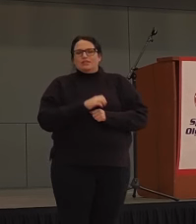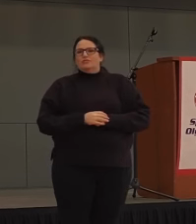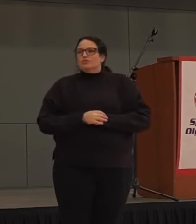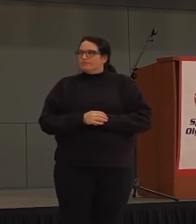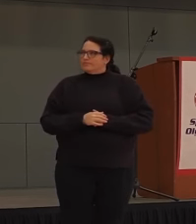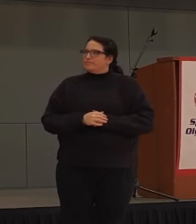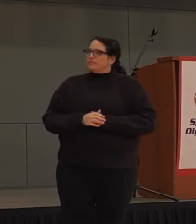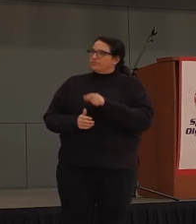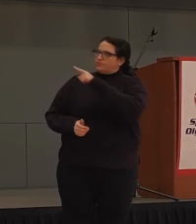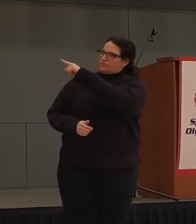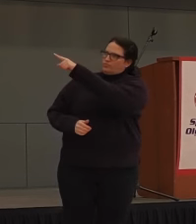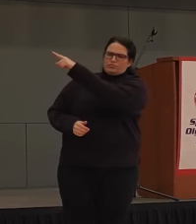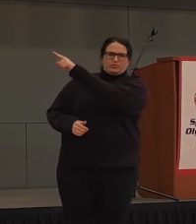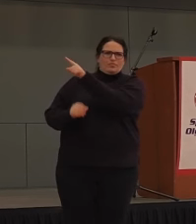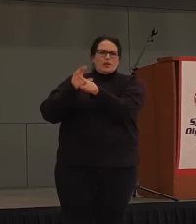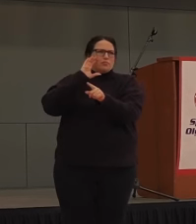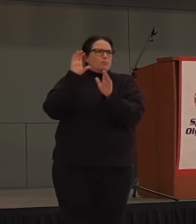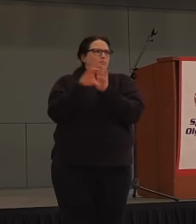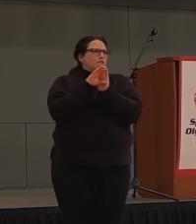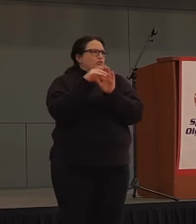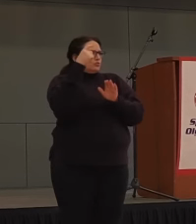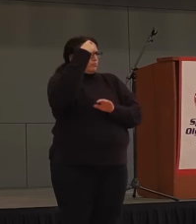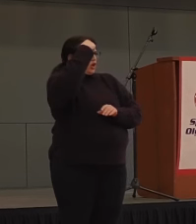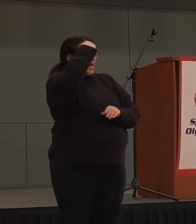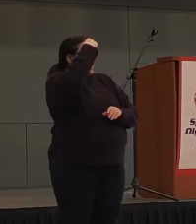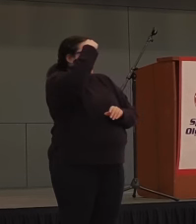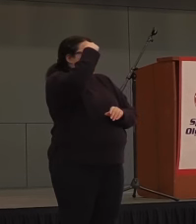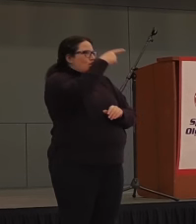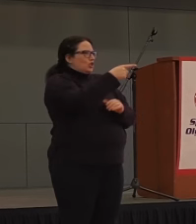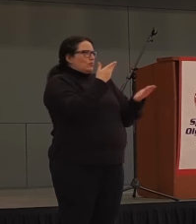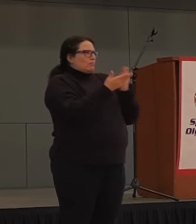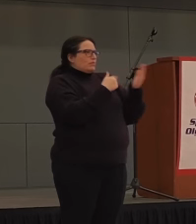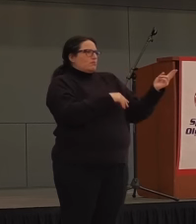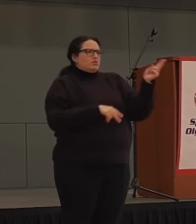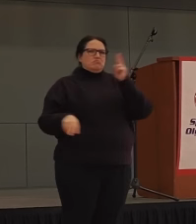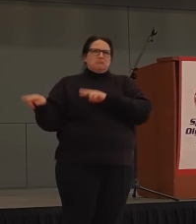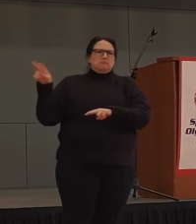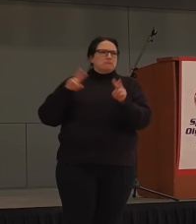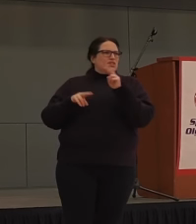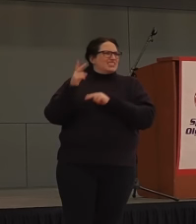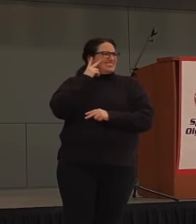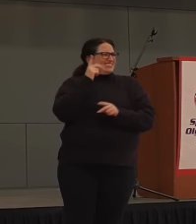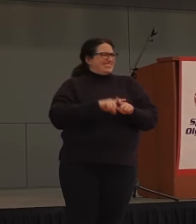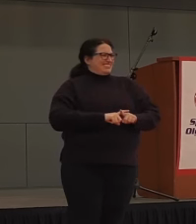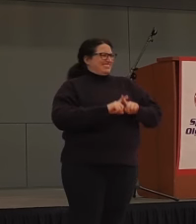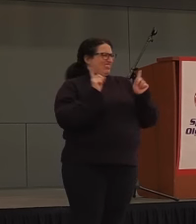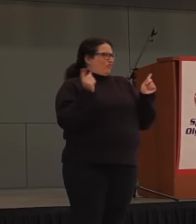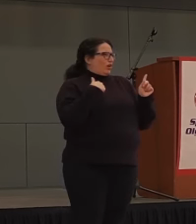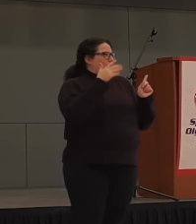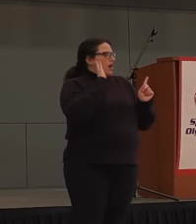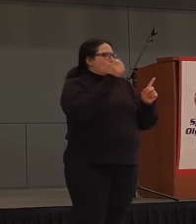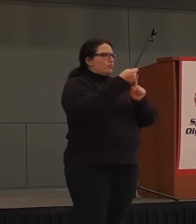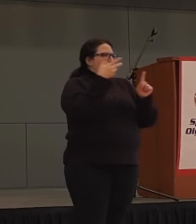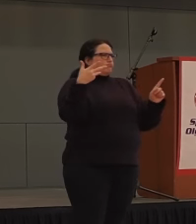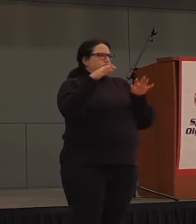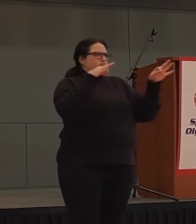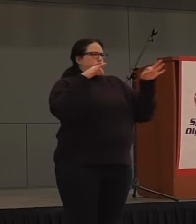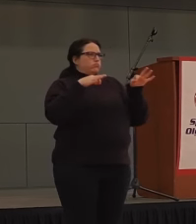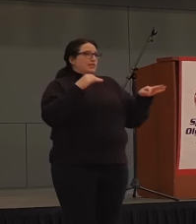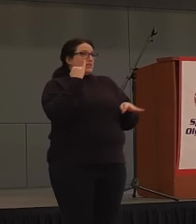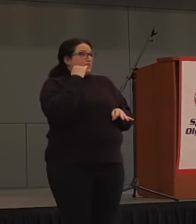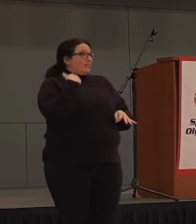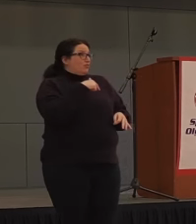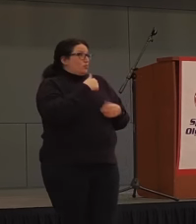These two brains, you may notice, look different. And I'm going to walk through this a little bit. If we were a